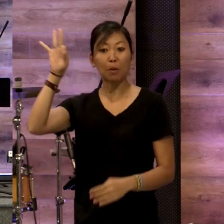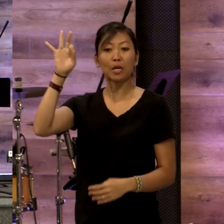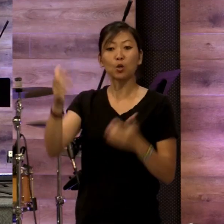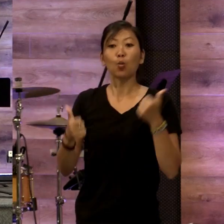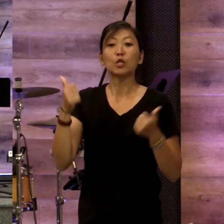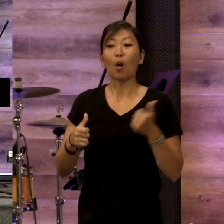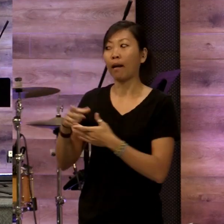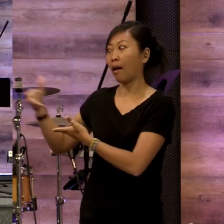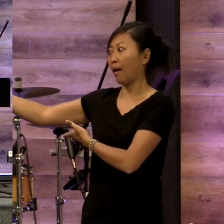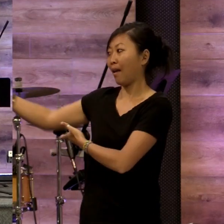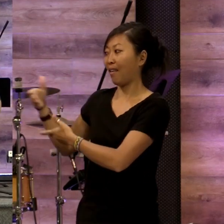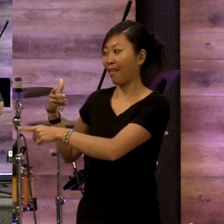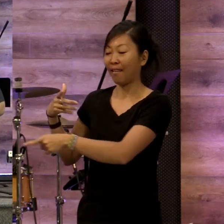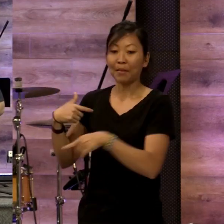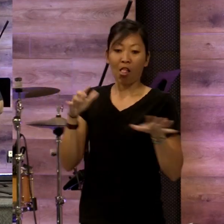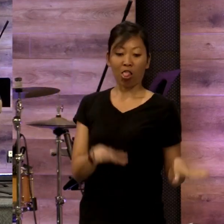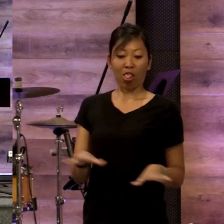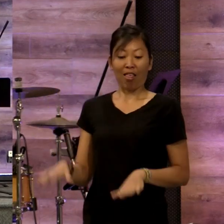today?